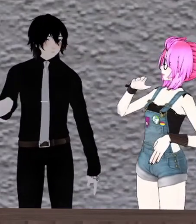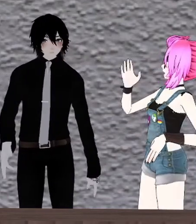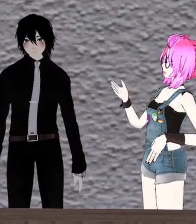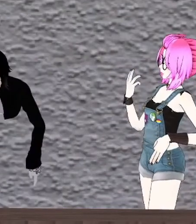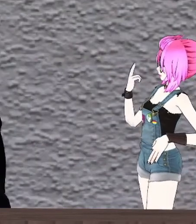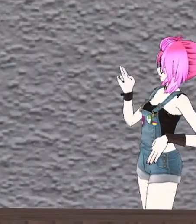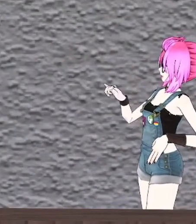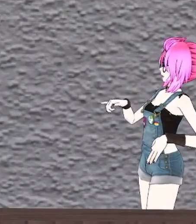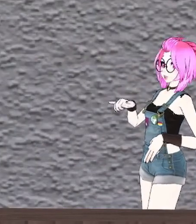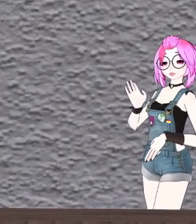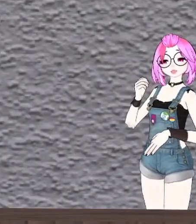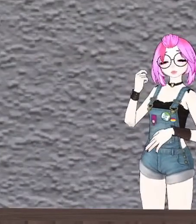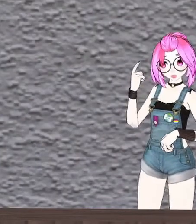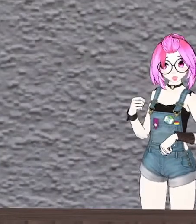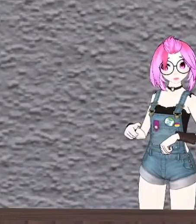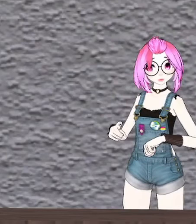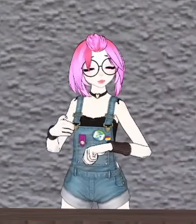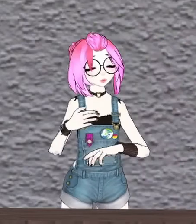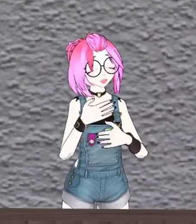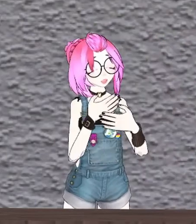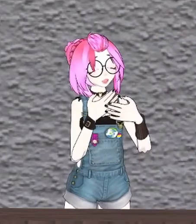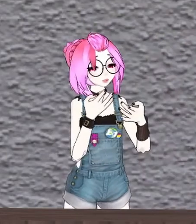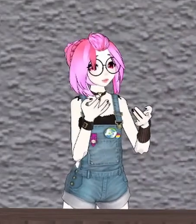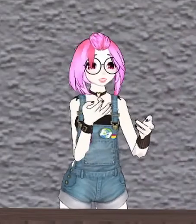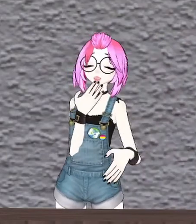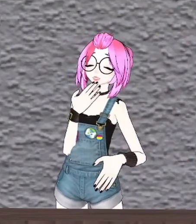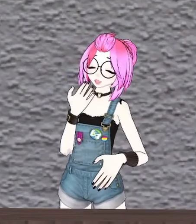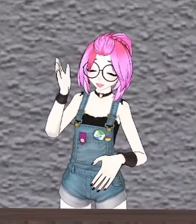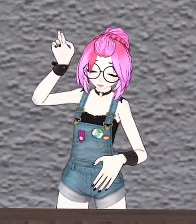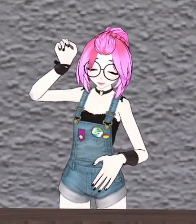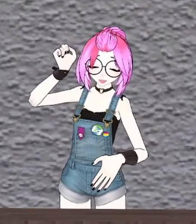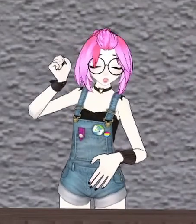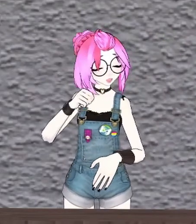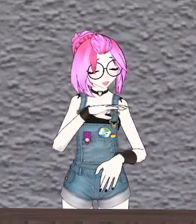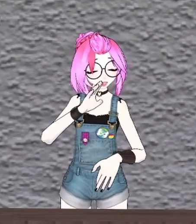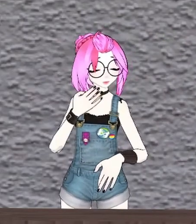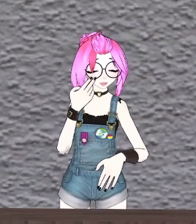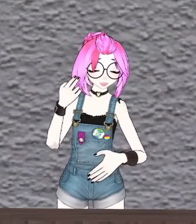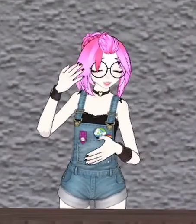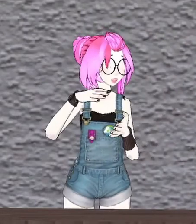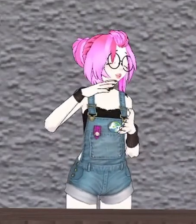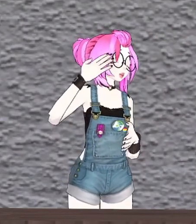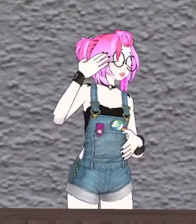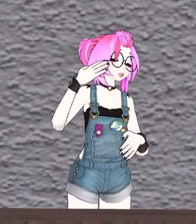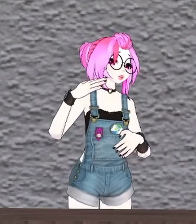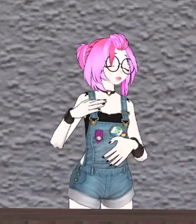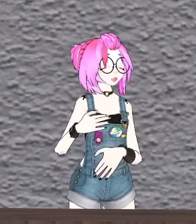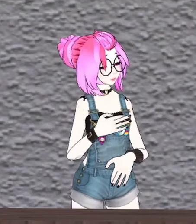I've never seen that. Oh, very interesting. Thank you, Crow. I've never seen that. Now I know.